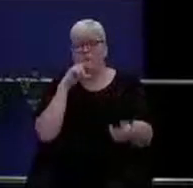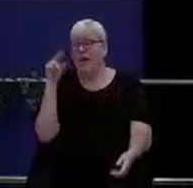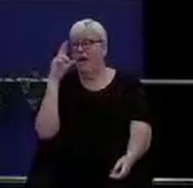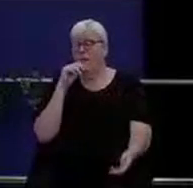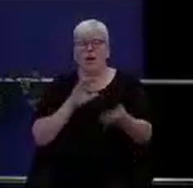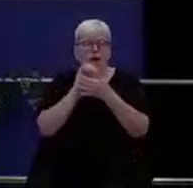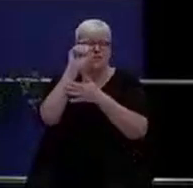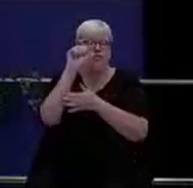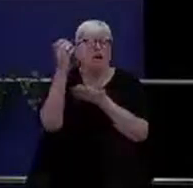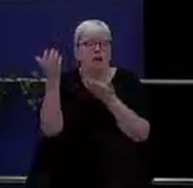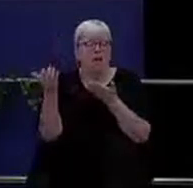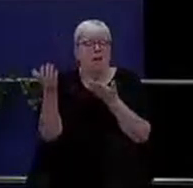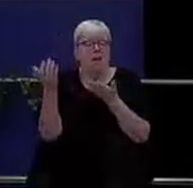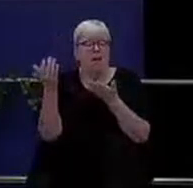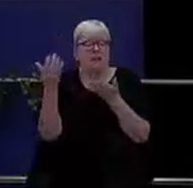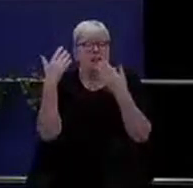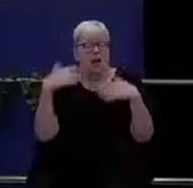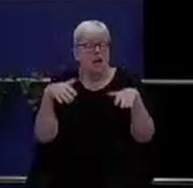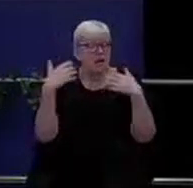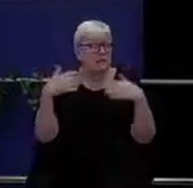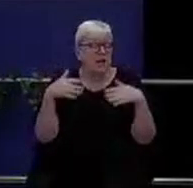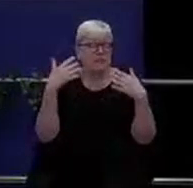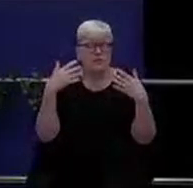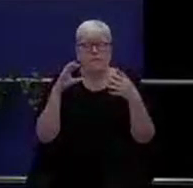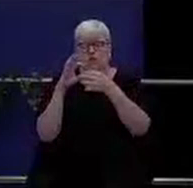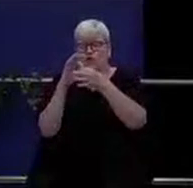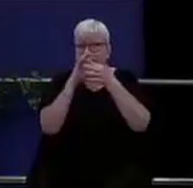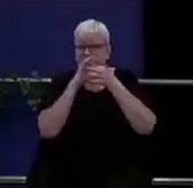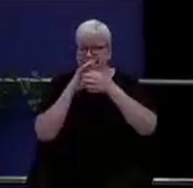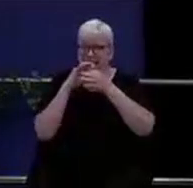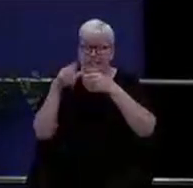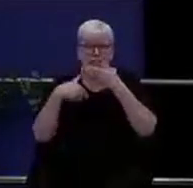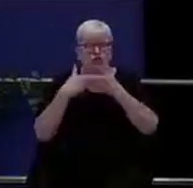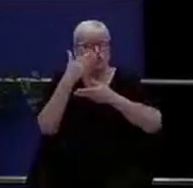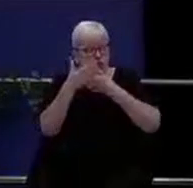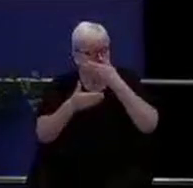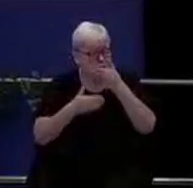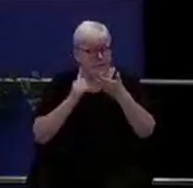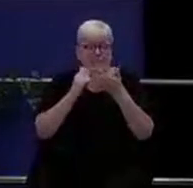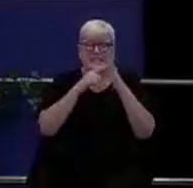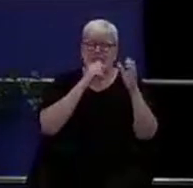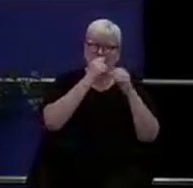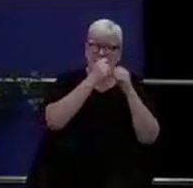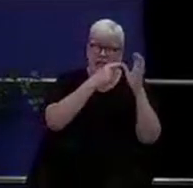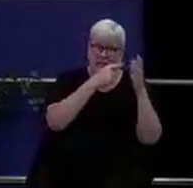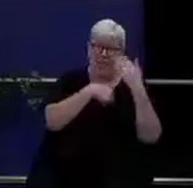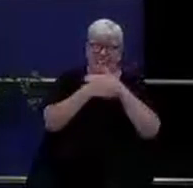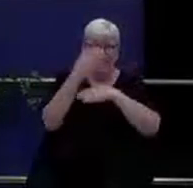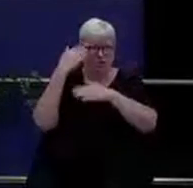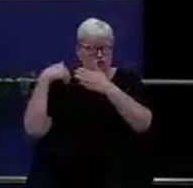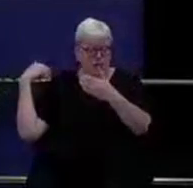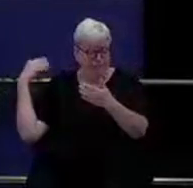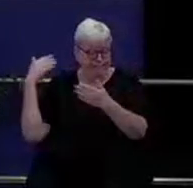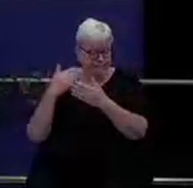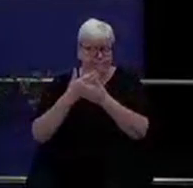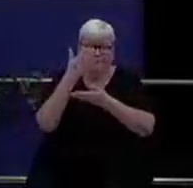culture. And not just in terms of like relating stories and the sagas being part of Icelanders' history, but in terms of